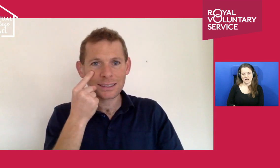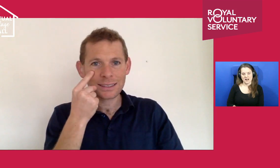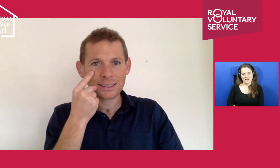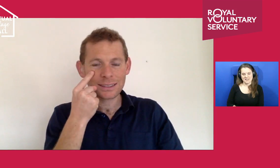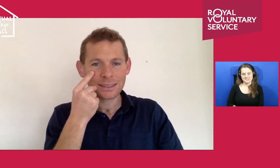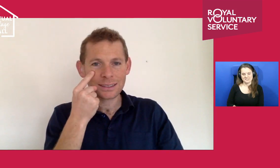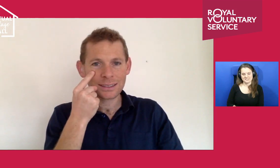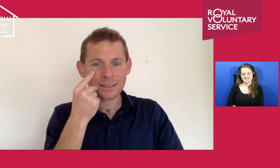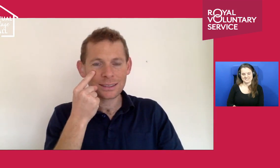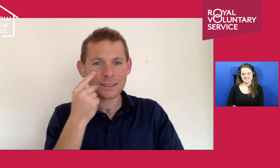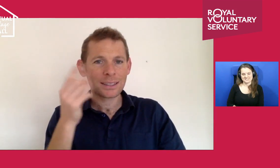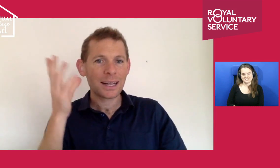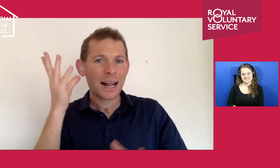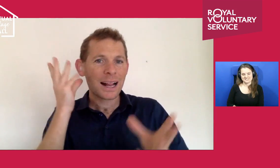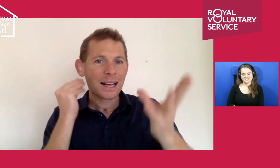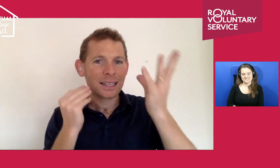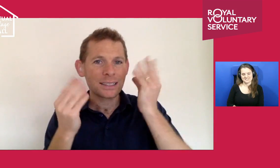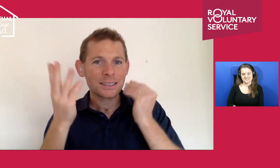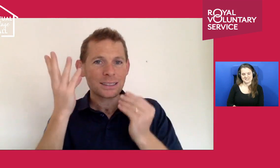with your eyes.